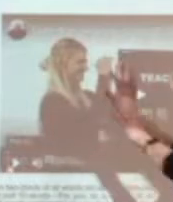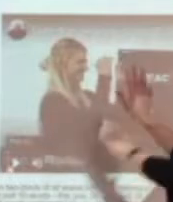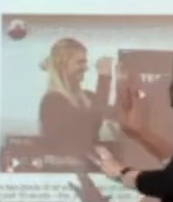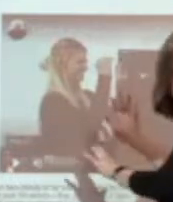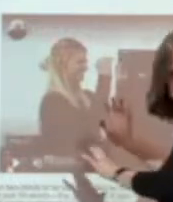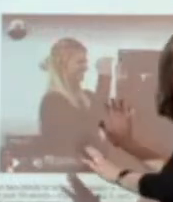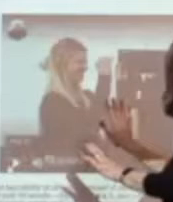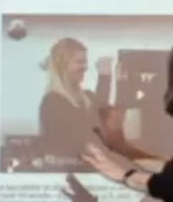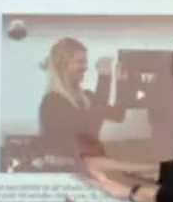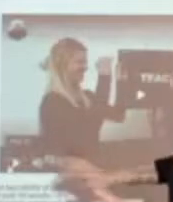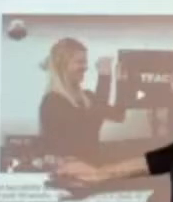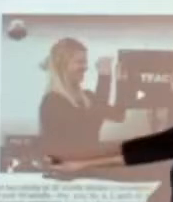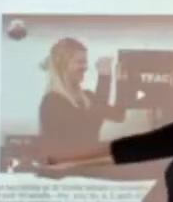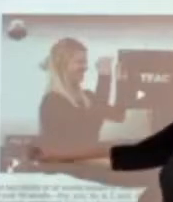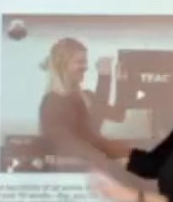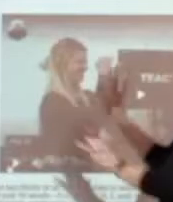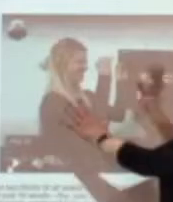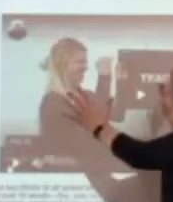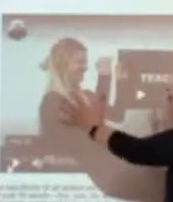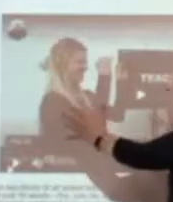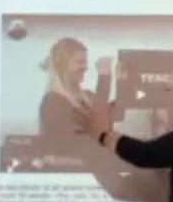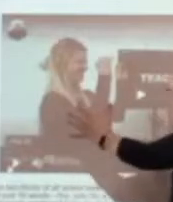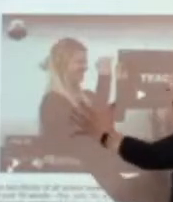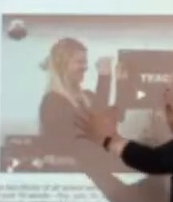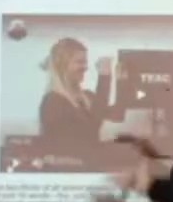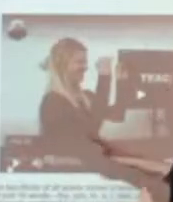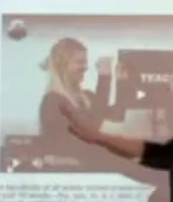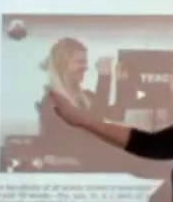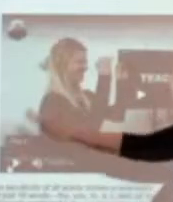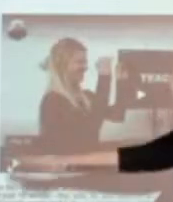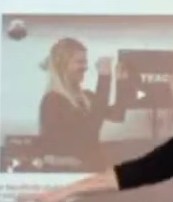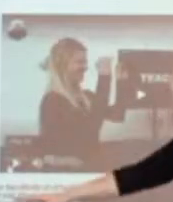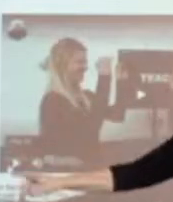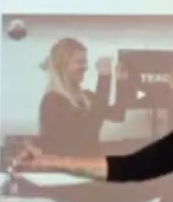here. Hit play, you get to watch him do it. And then you scroll down and there'll be